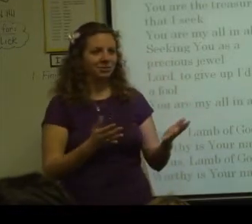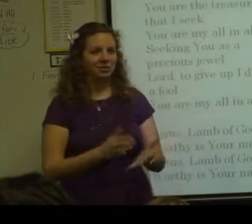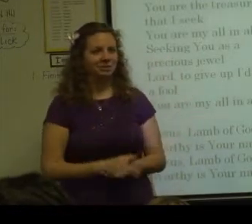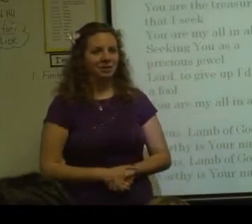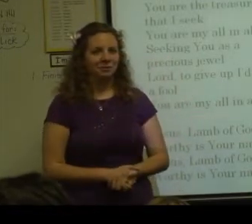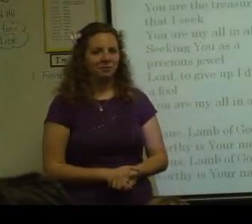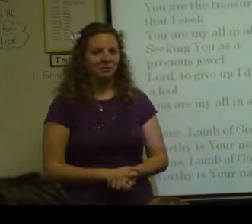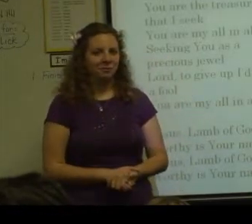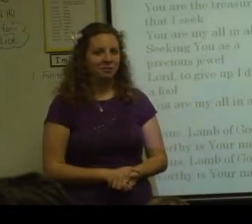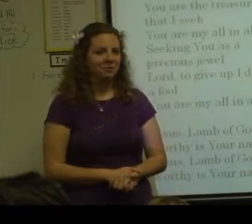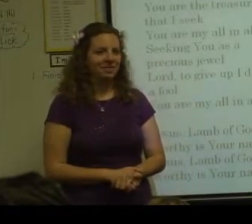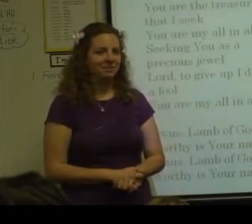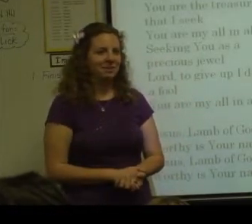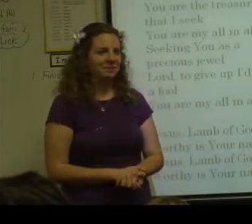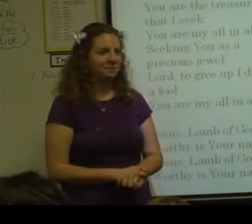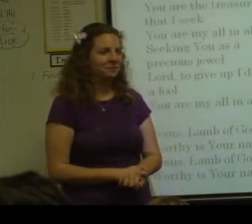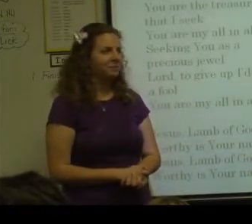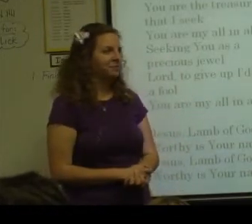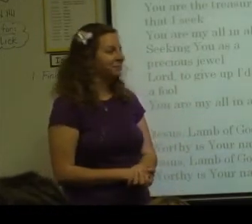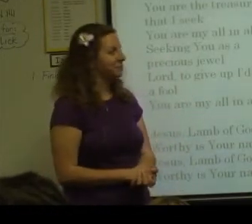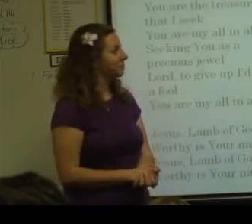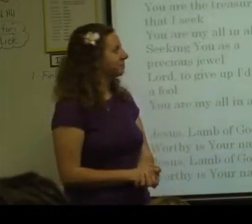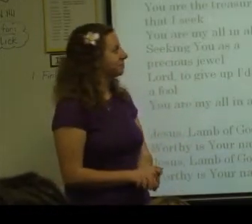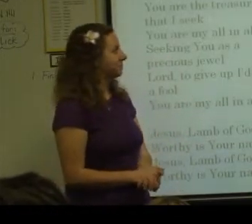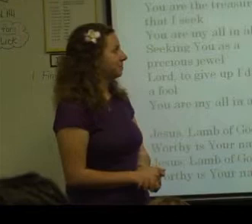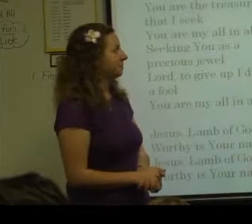going to be, what you want it to be.